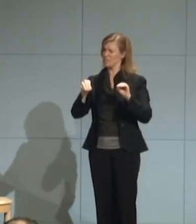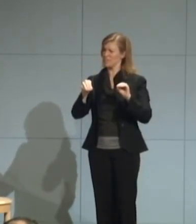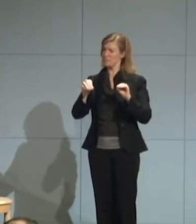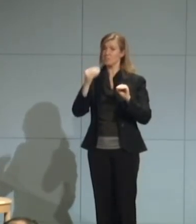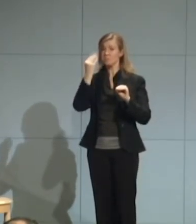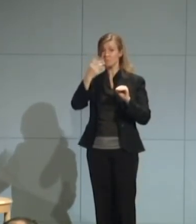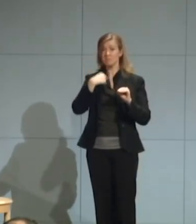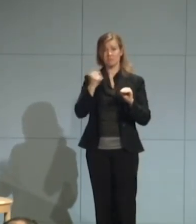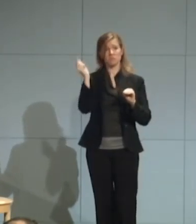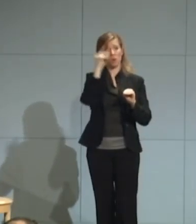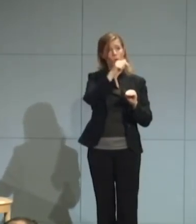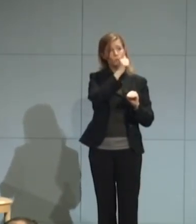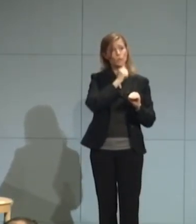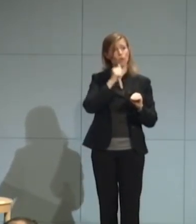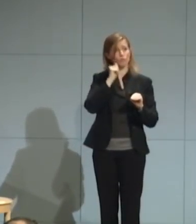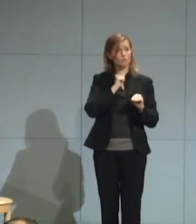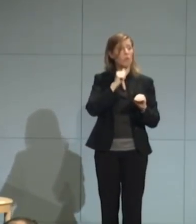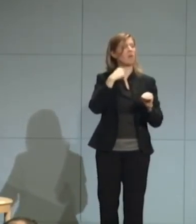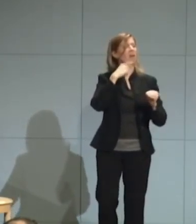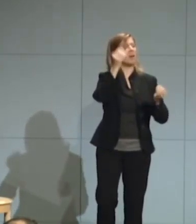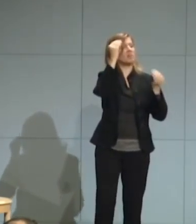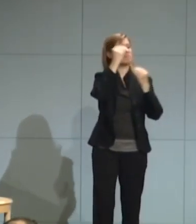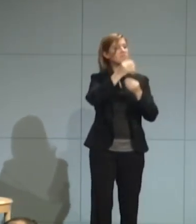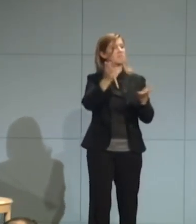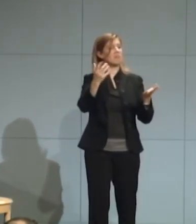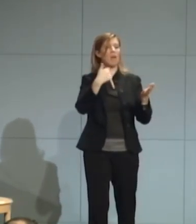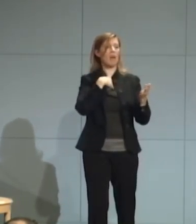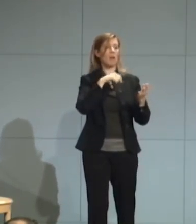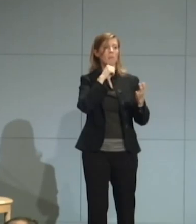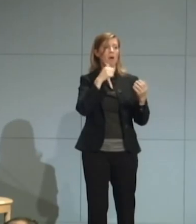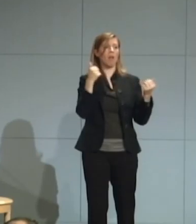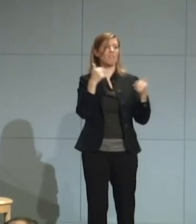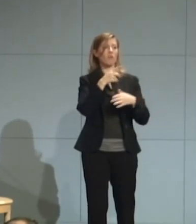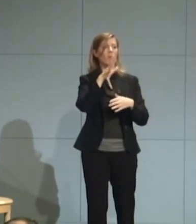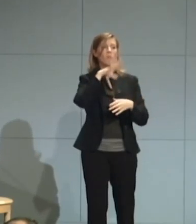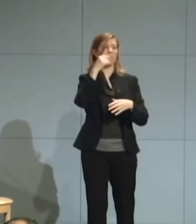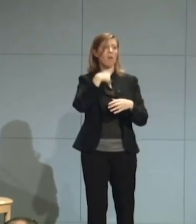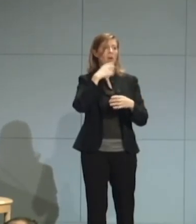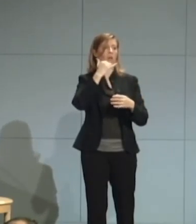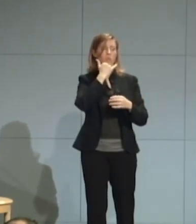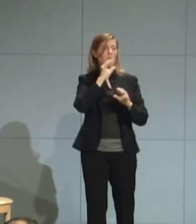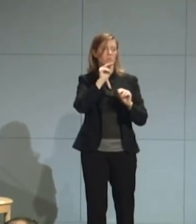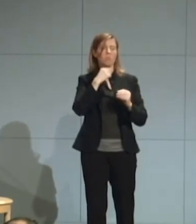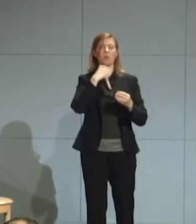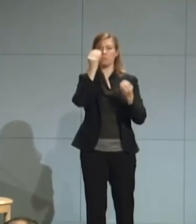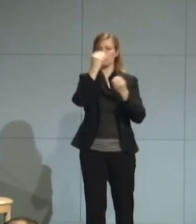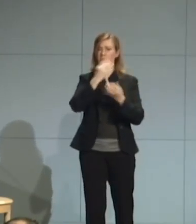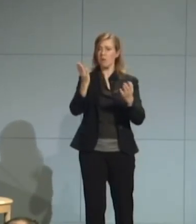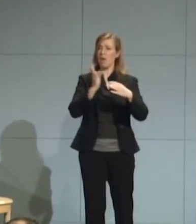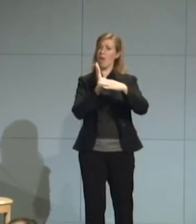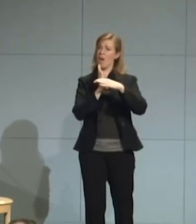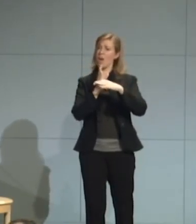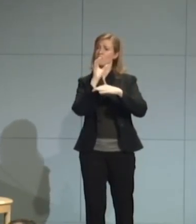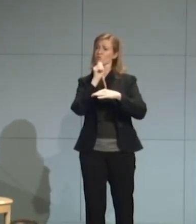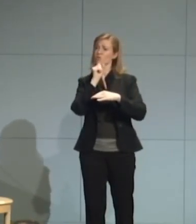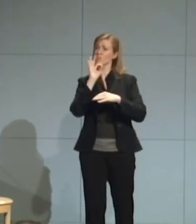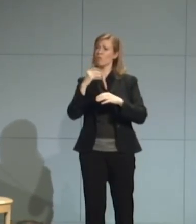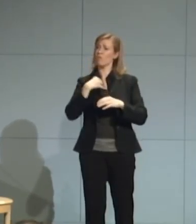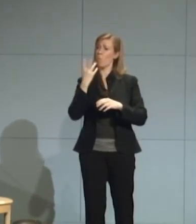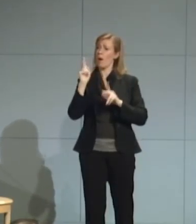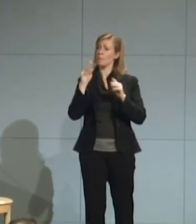we don't blink at the data which tells us of the unequal incarceration rates of black and